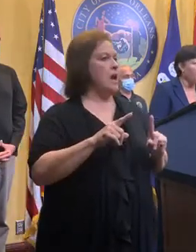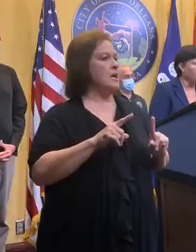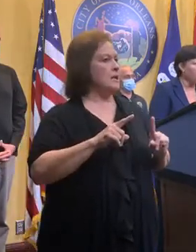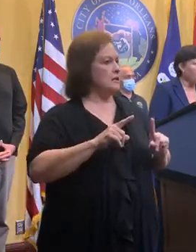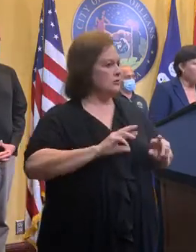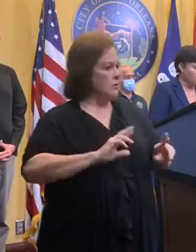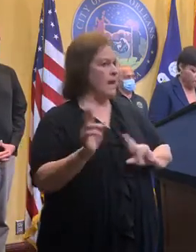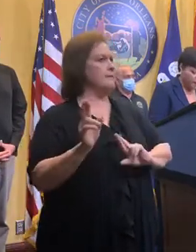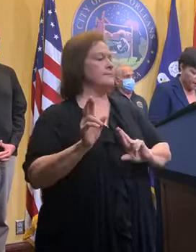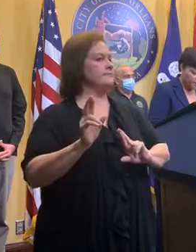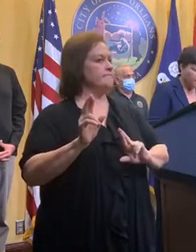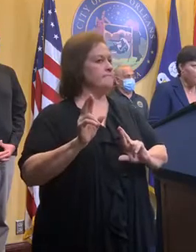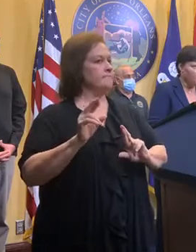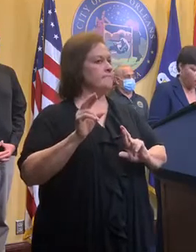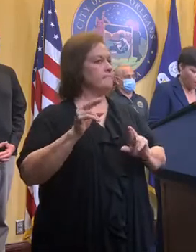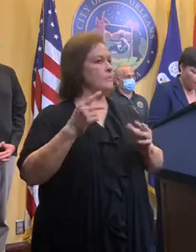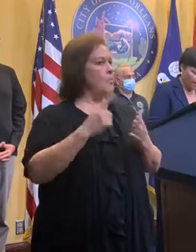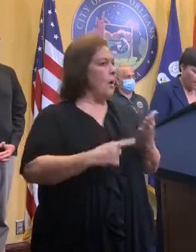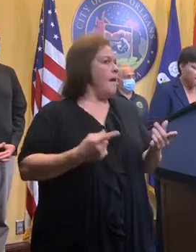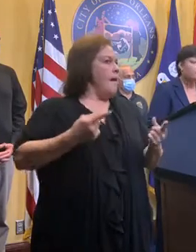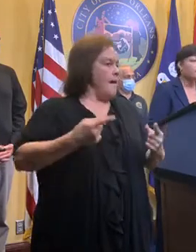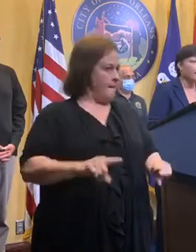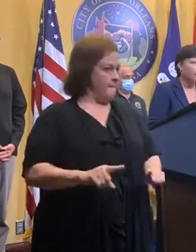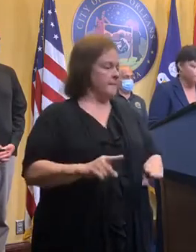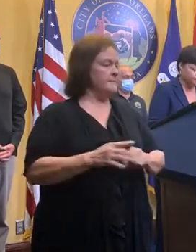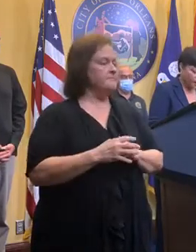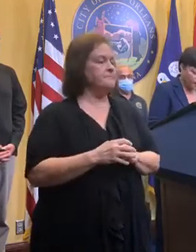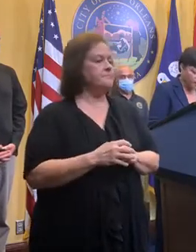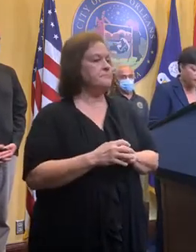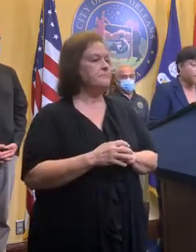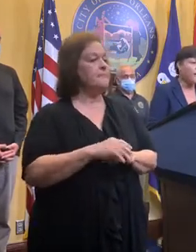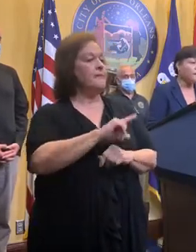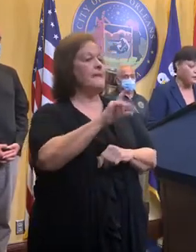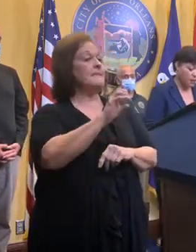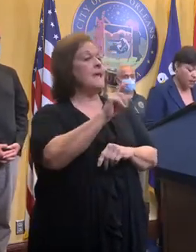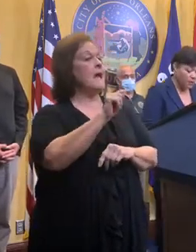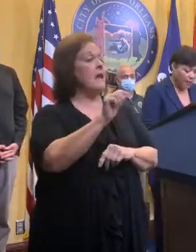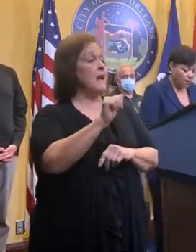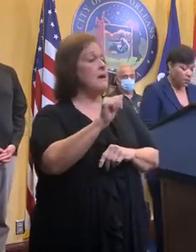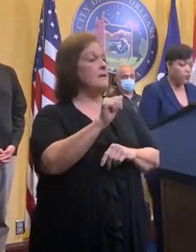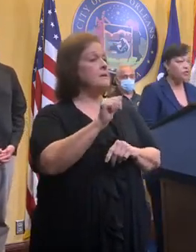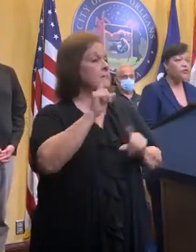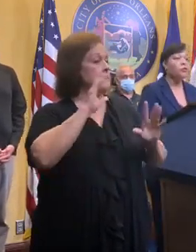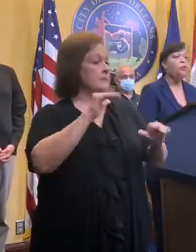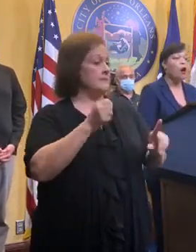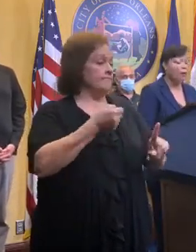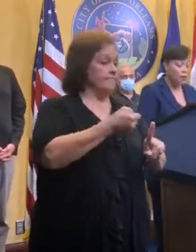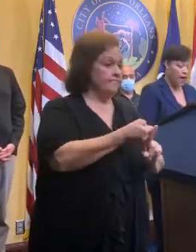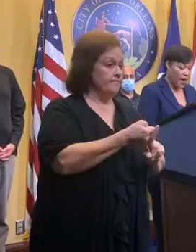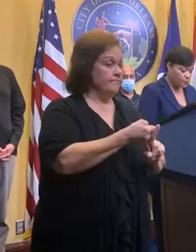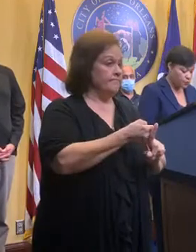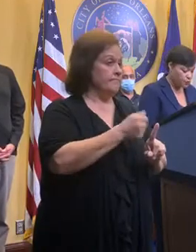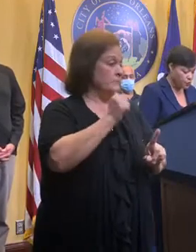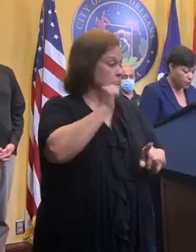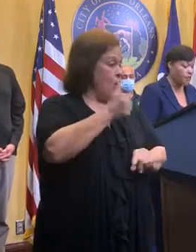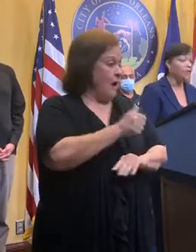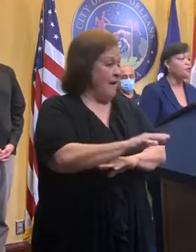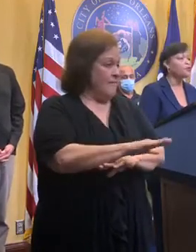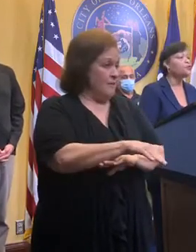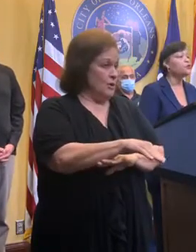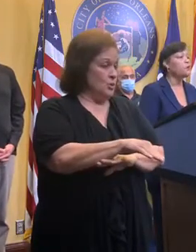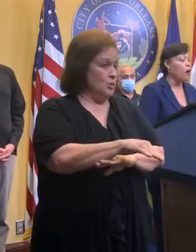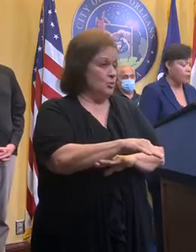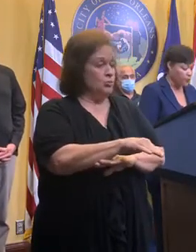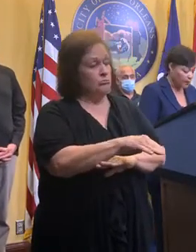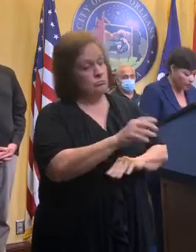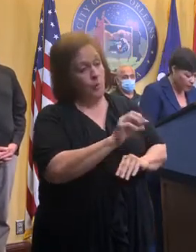firm throughout everything that has come our way. Zeta is expected to impact our region tomorrow afternoon and